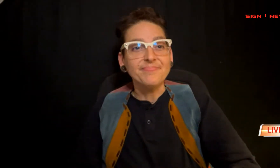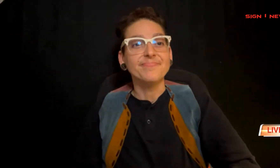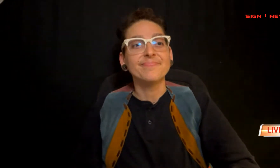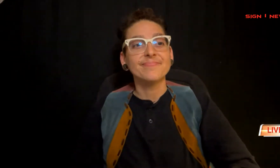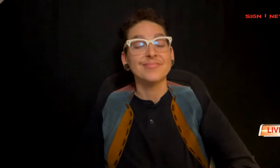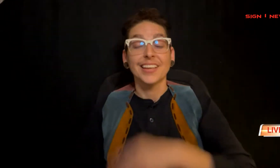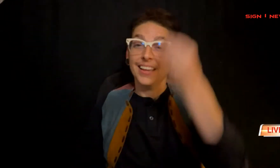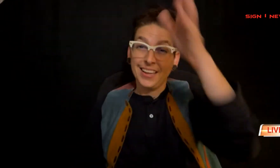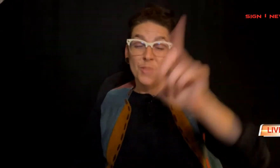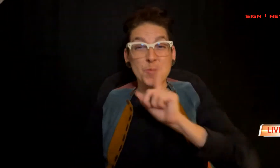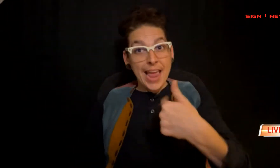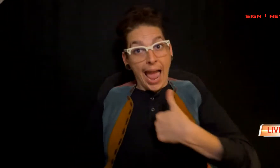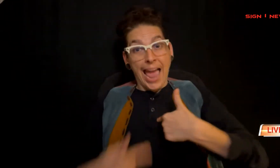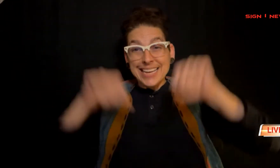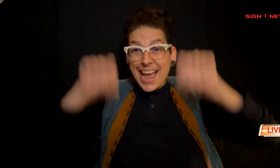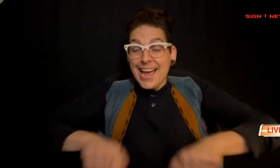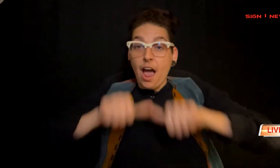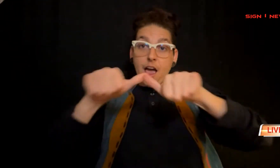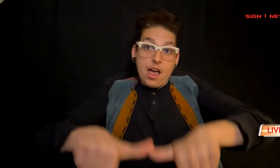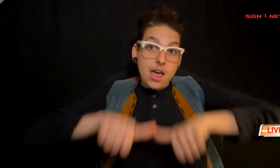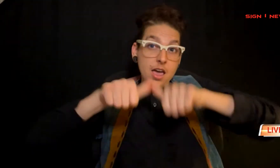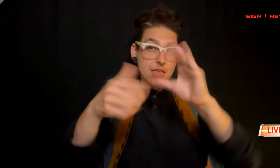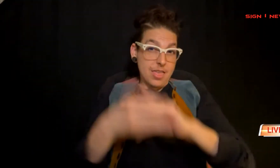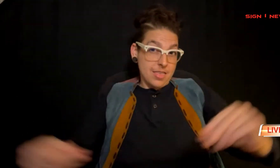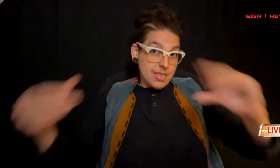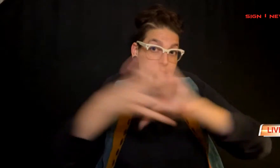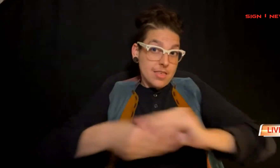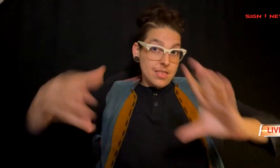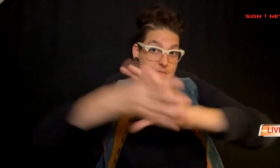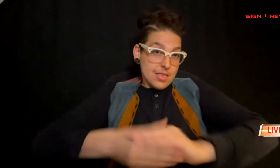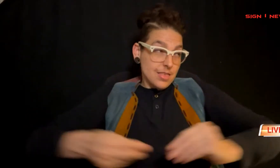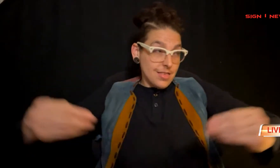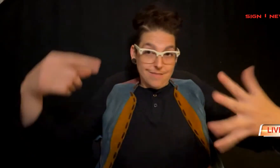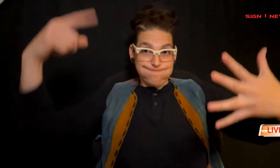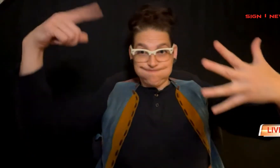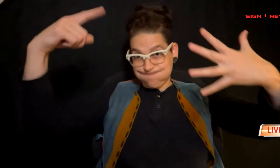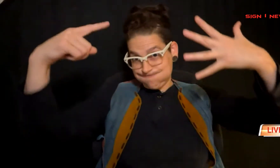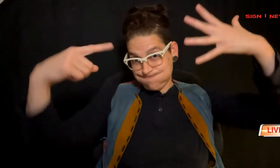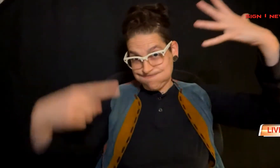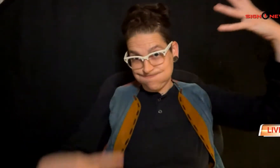So Sean Hayter made sure that none of the hands were cut off. I could just go on and on, honestly,